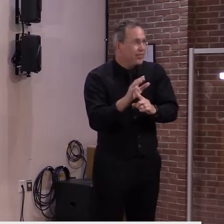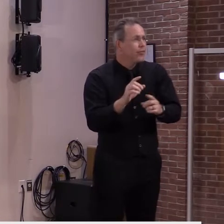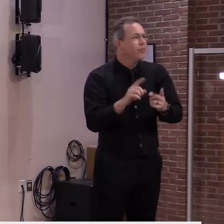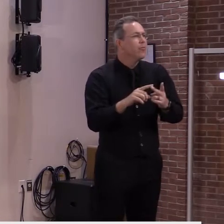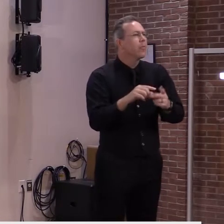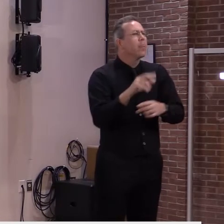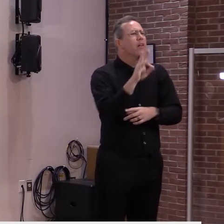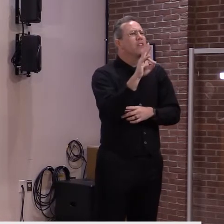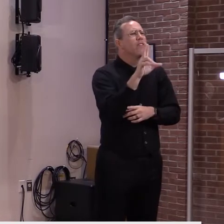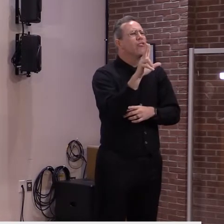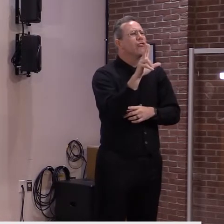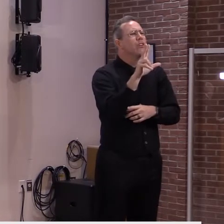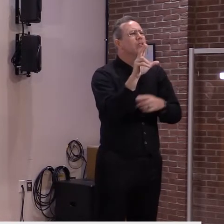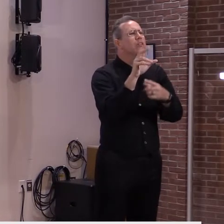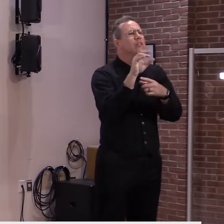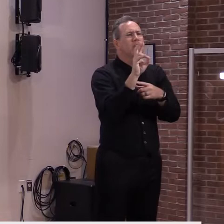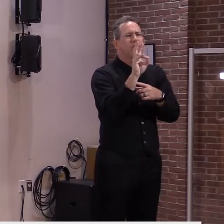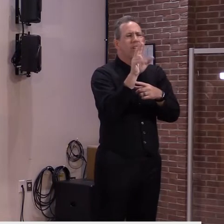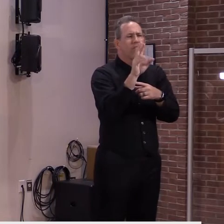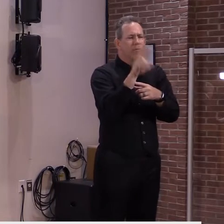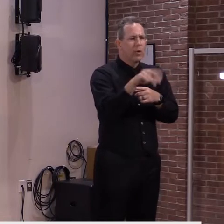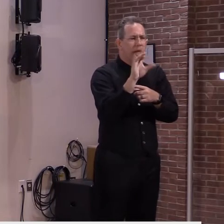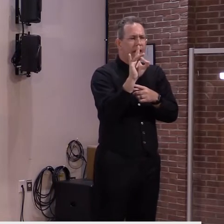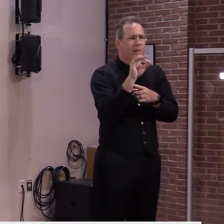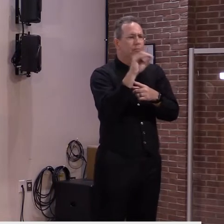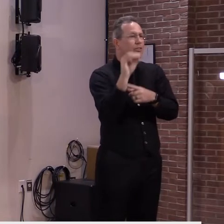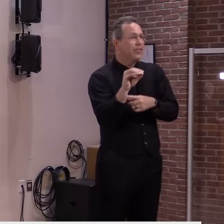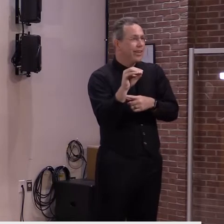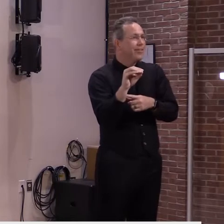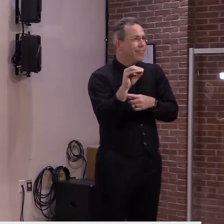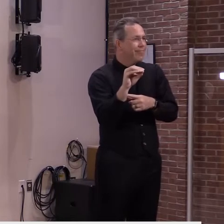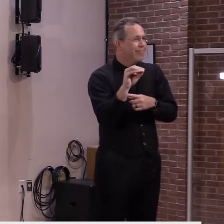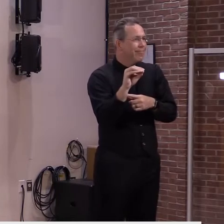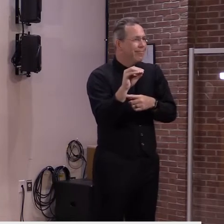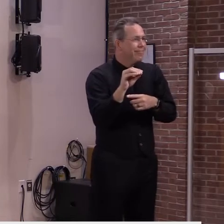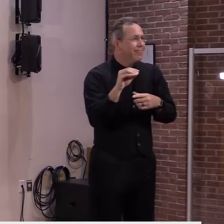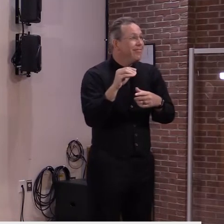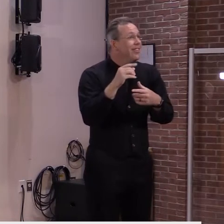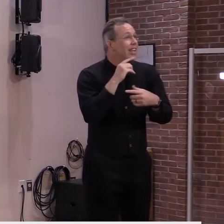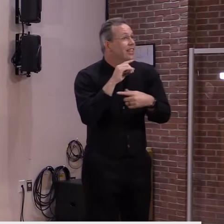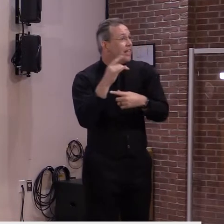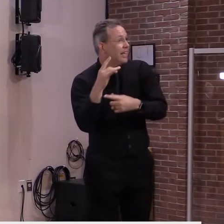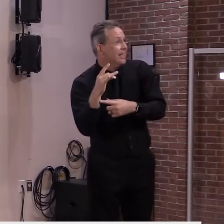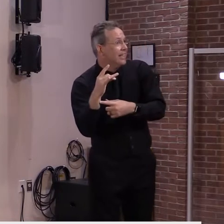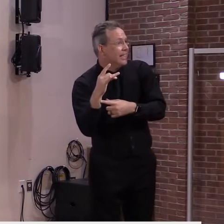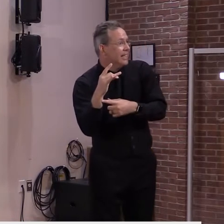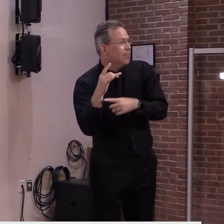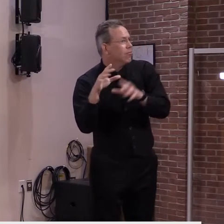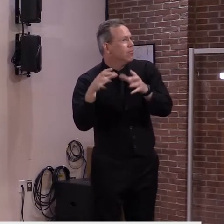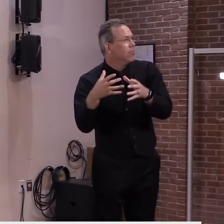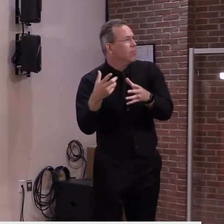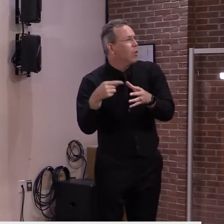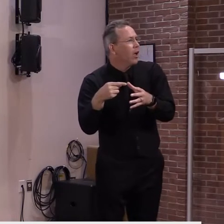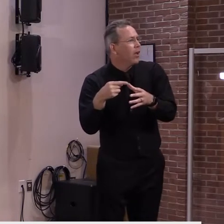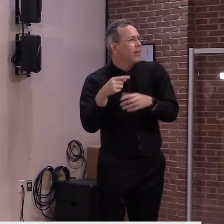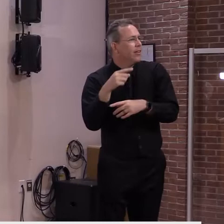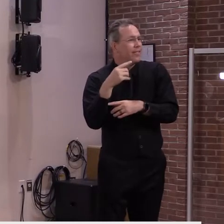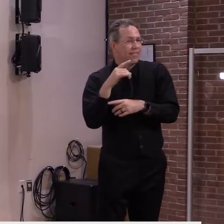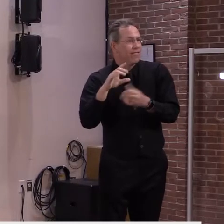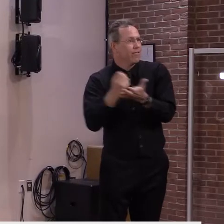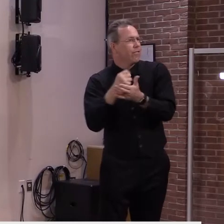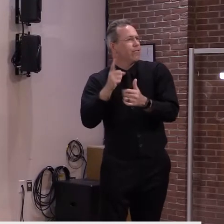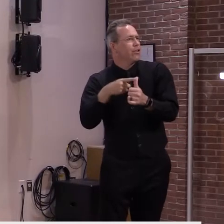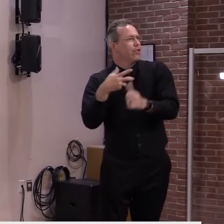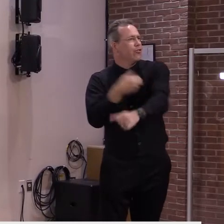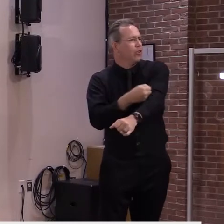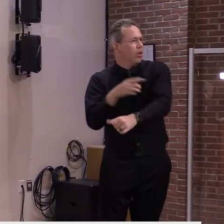73.8% of that population. For Vermonters 18, with at least one dose, and I use that because President